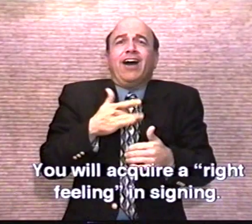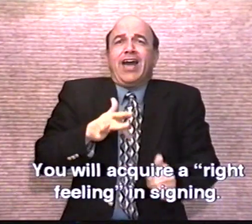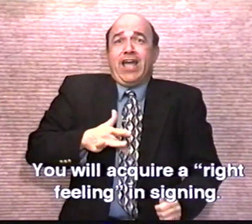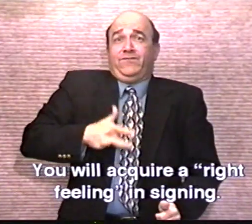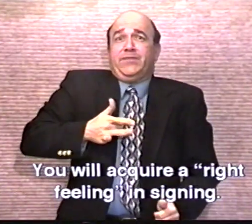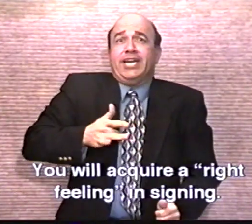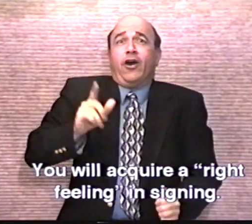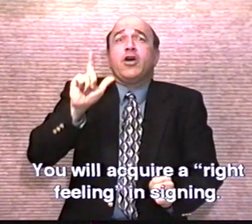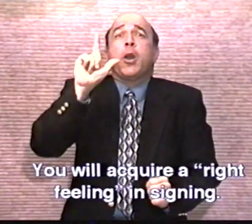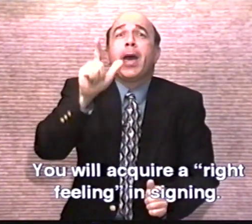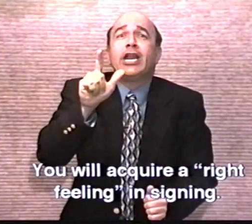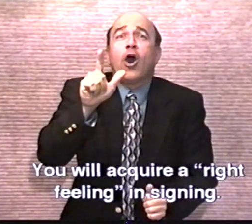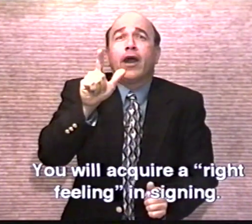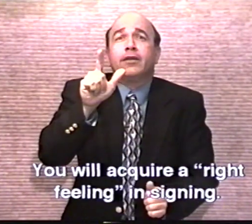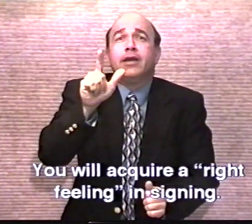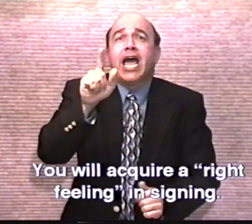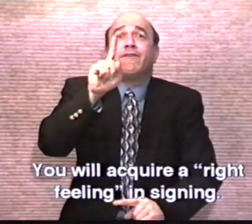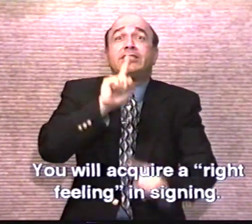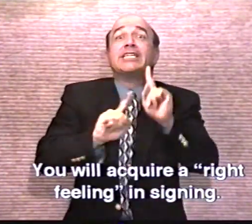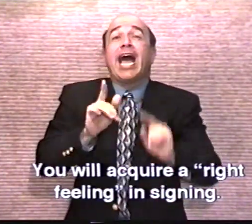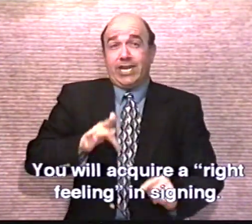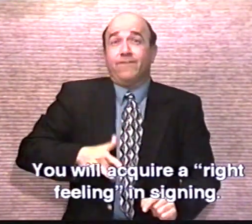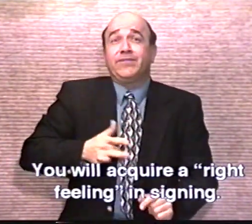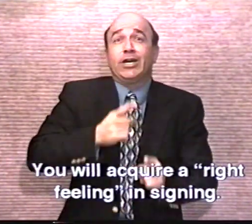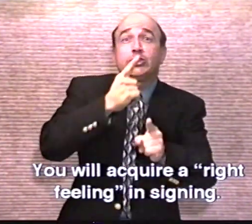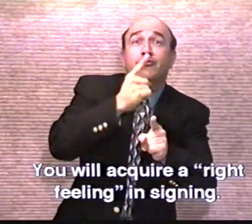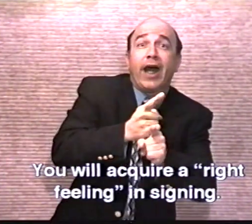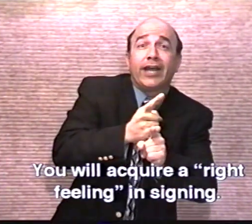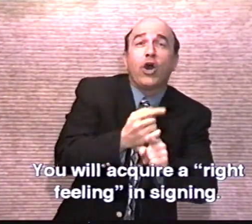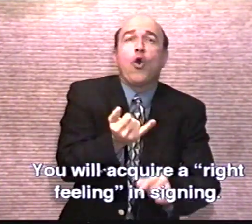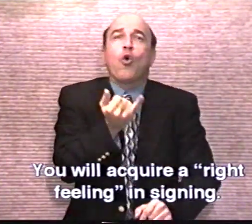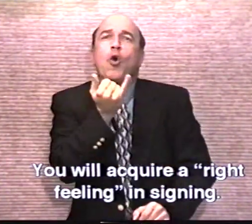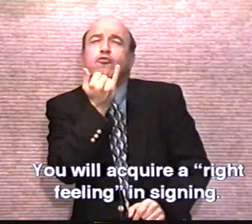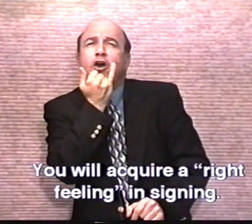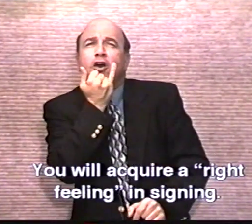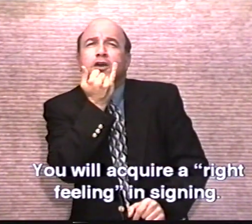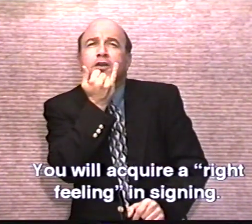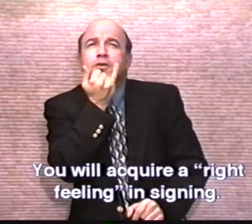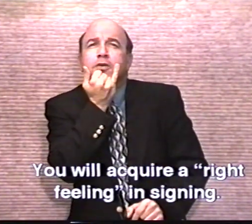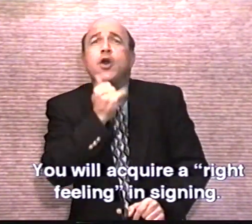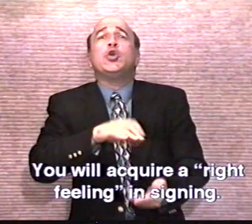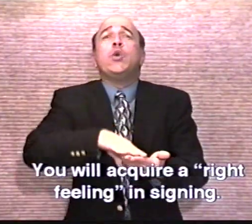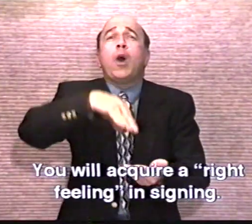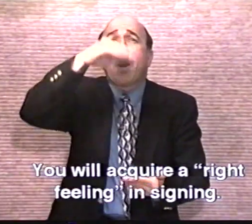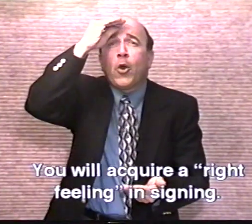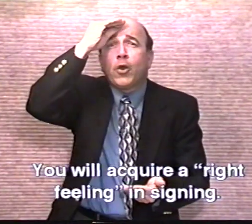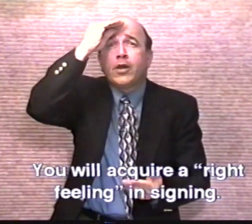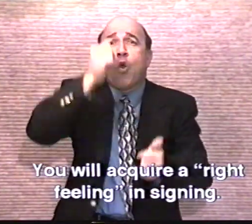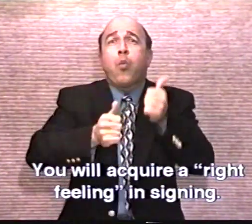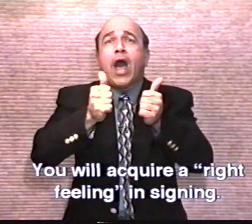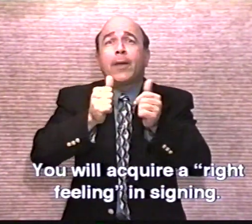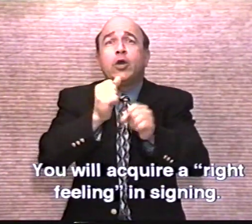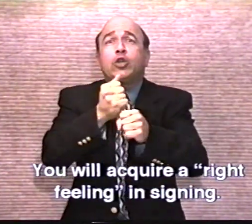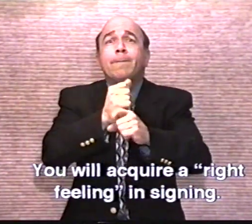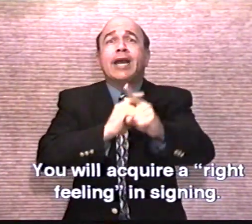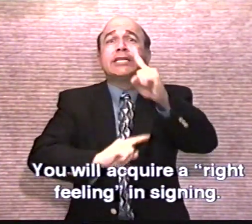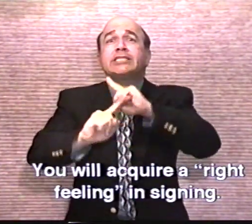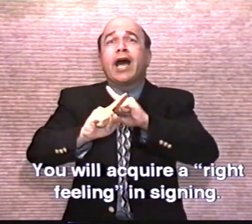a feel later on if a sign feels right or wrong. You will learn whether to make a